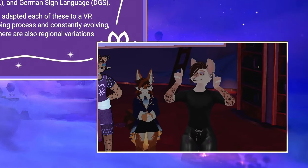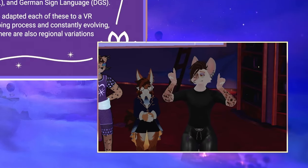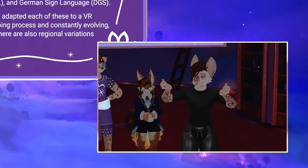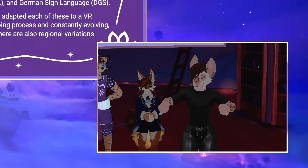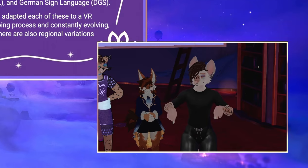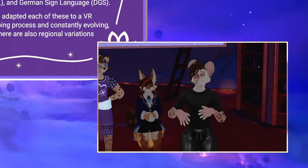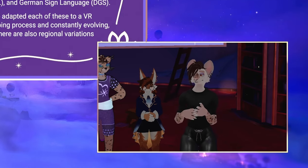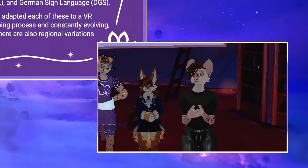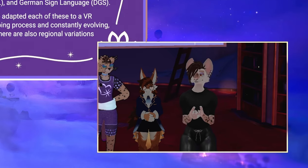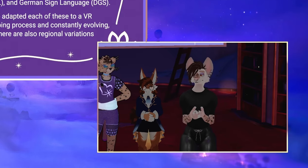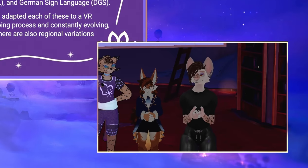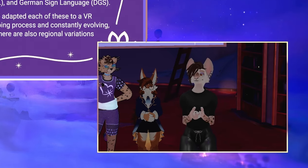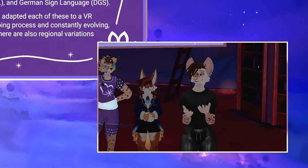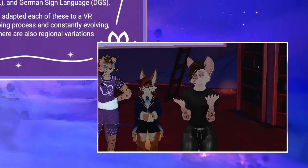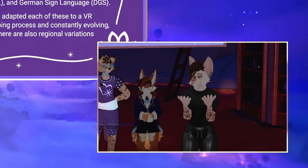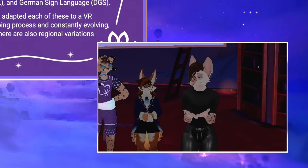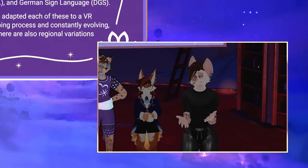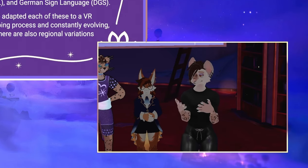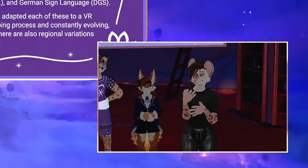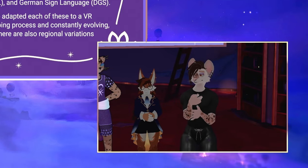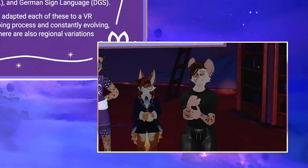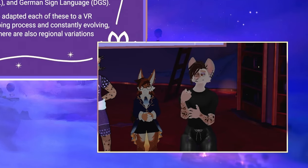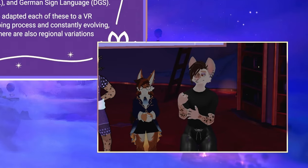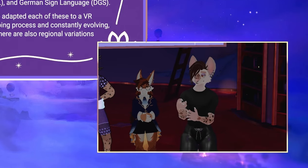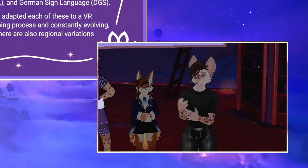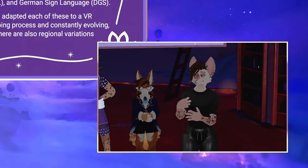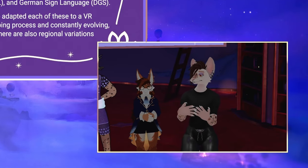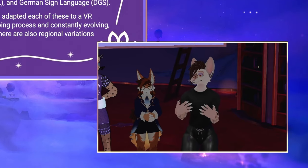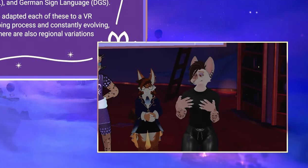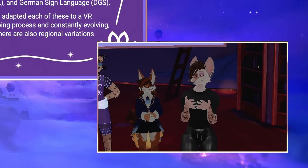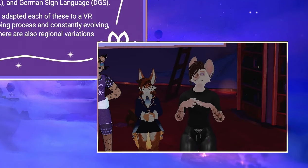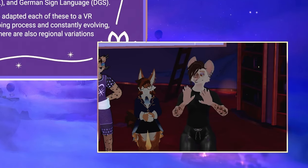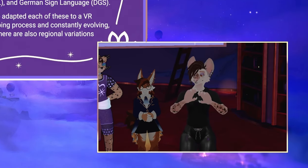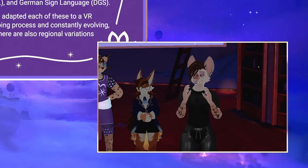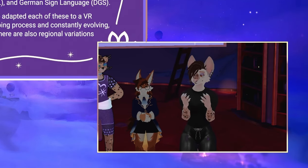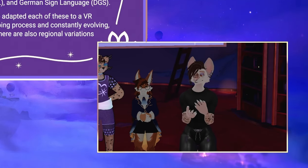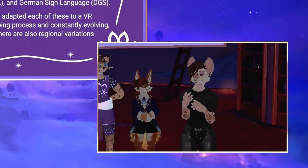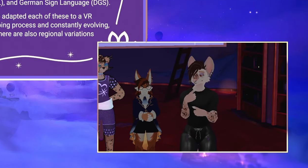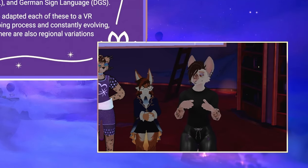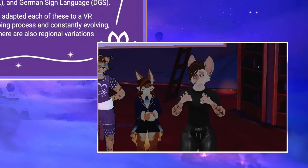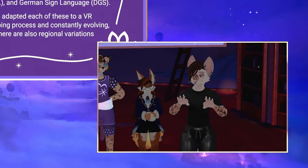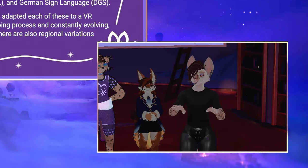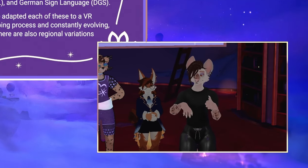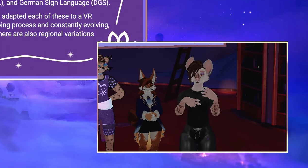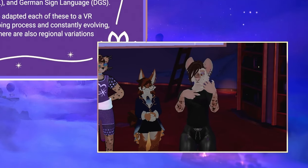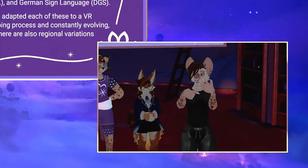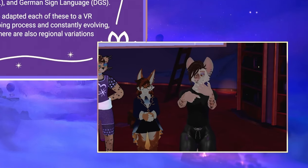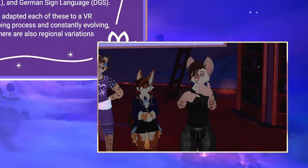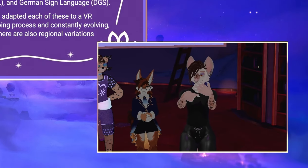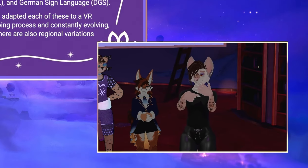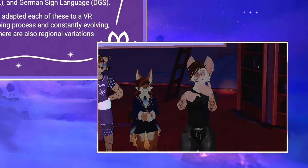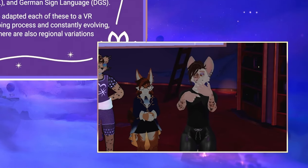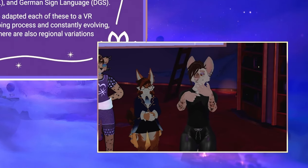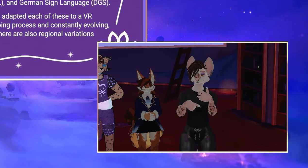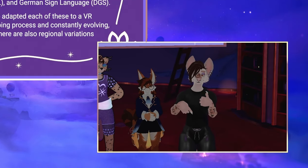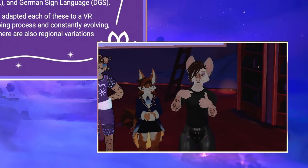Here in Helping Hands, we actually offer classes in 6 different sign languages. We have American Sign Language, which we'll be